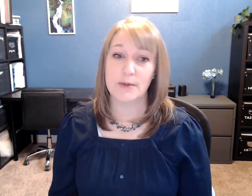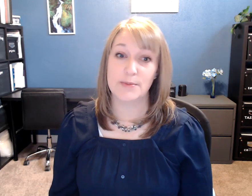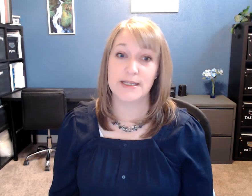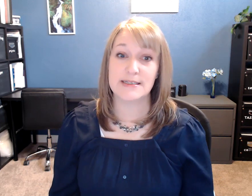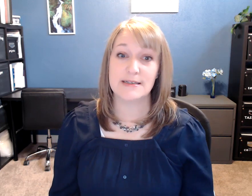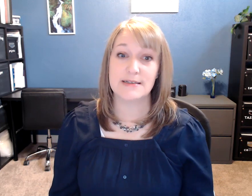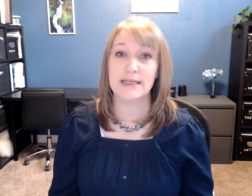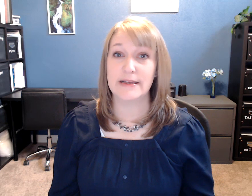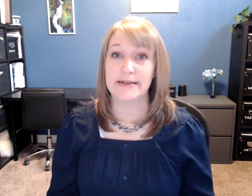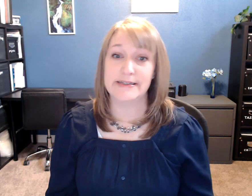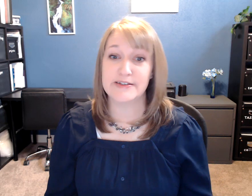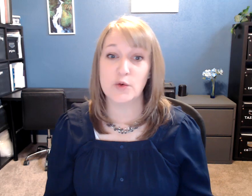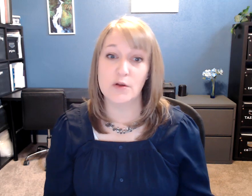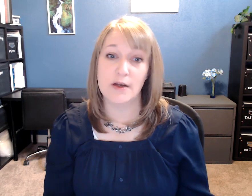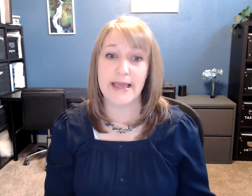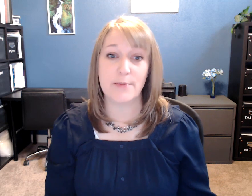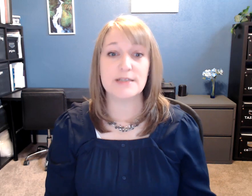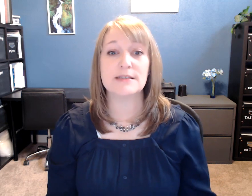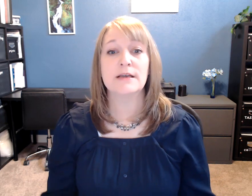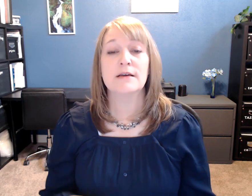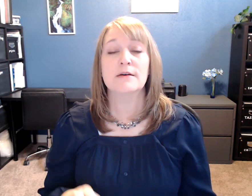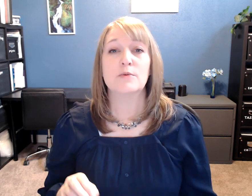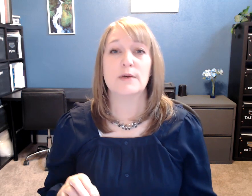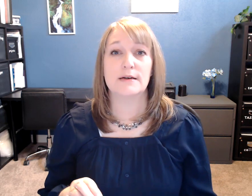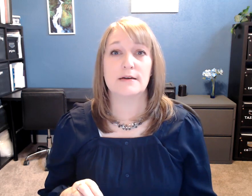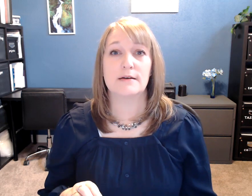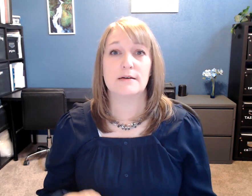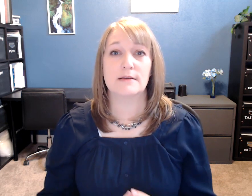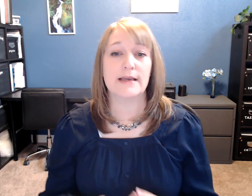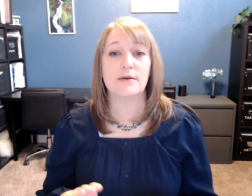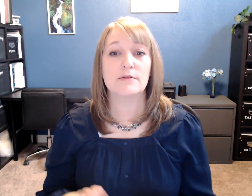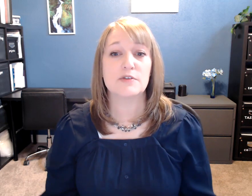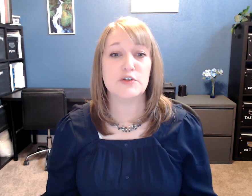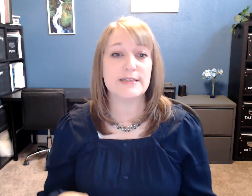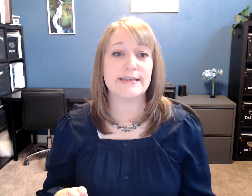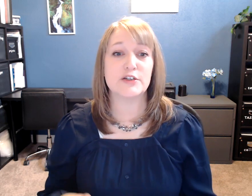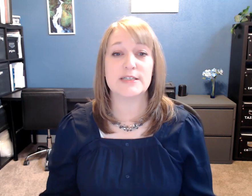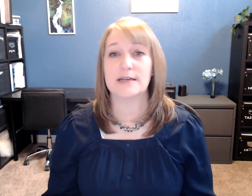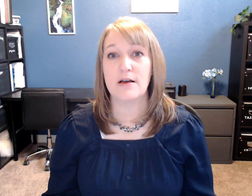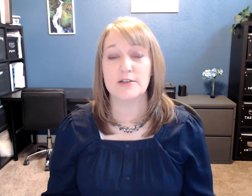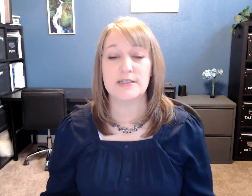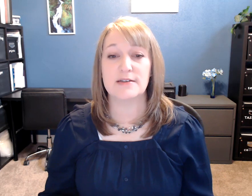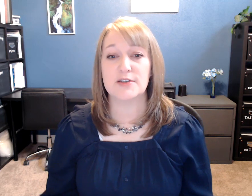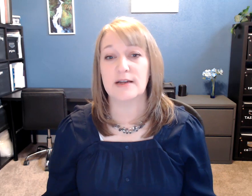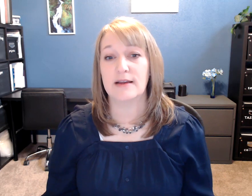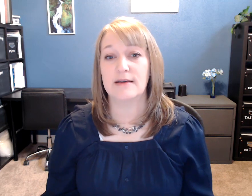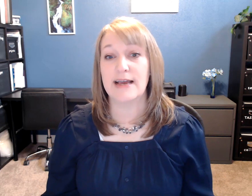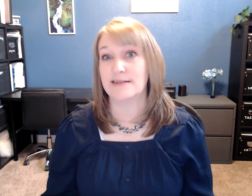about places in a school on campus where, like, student center, technology center, and